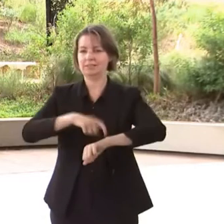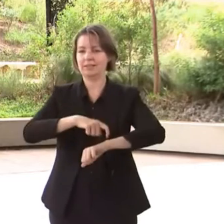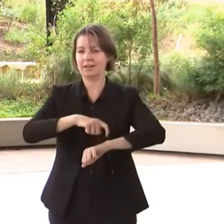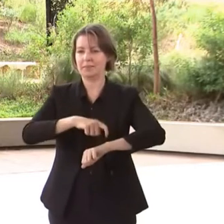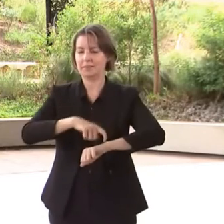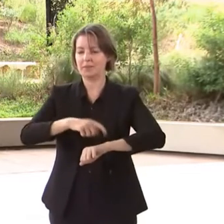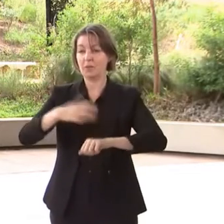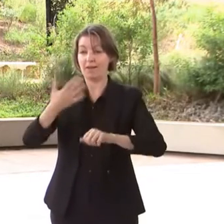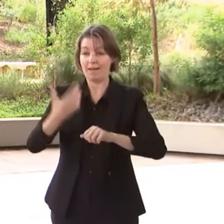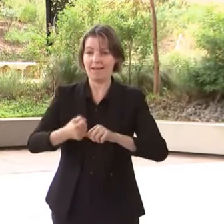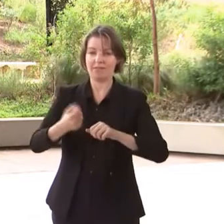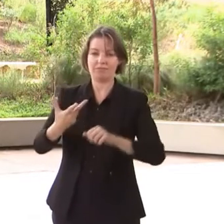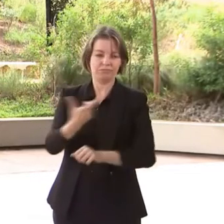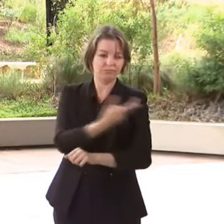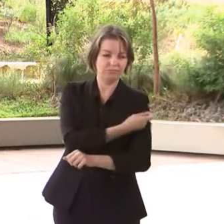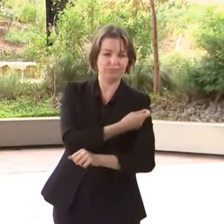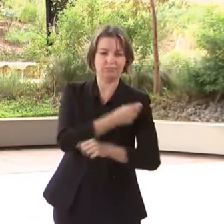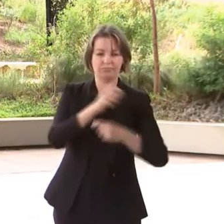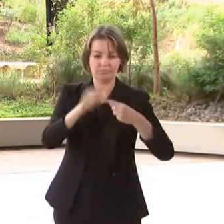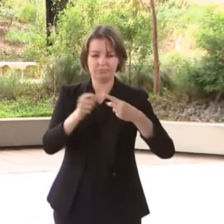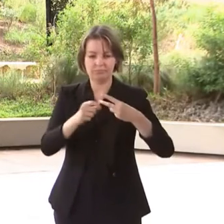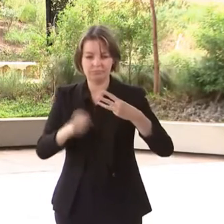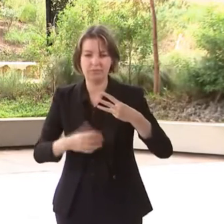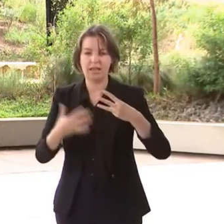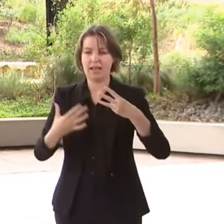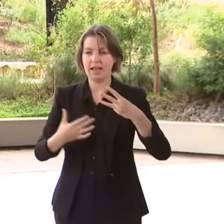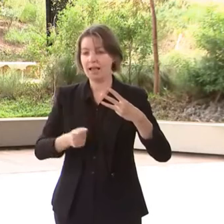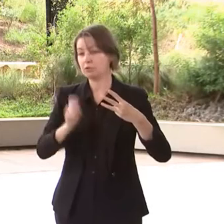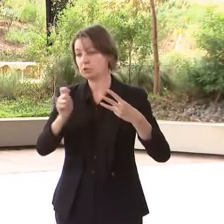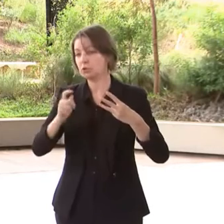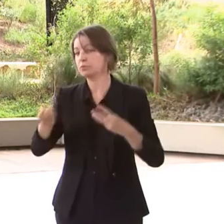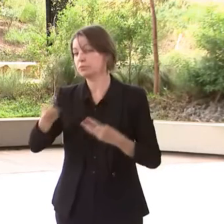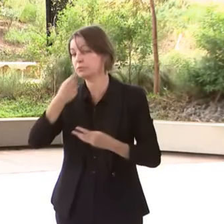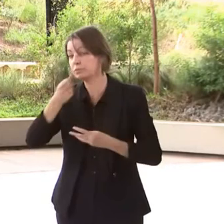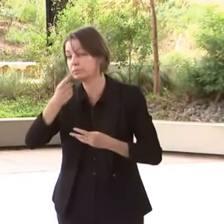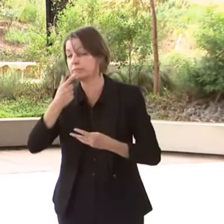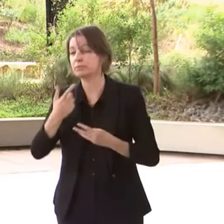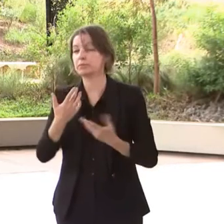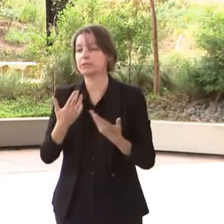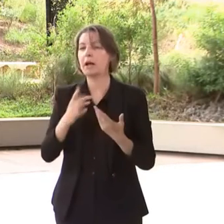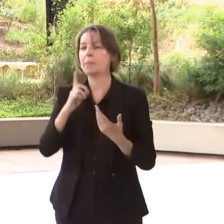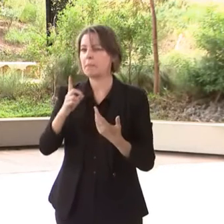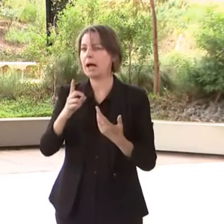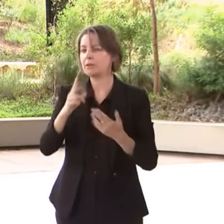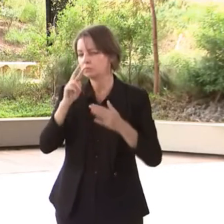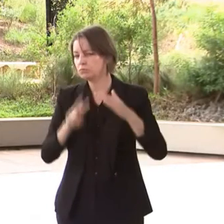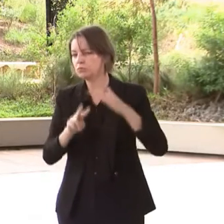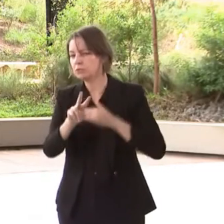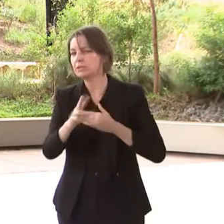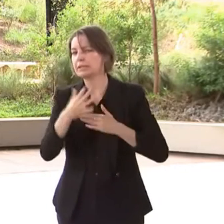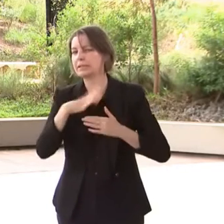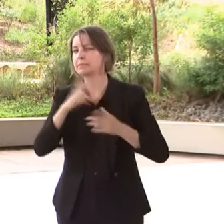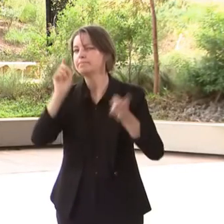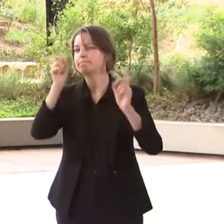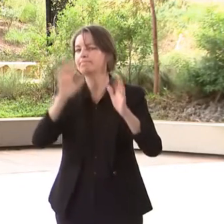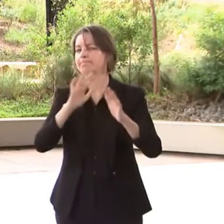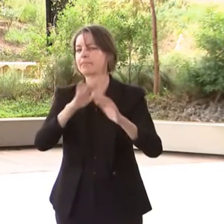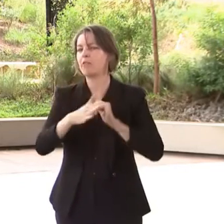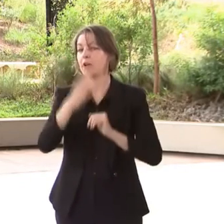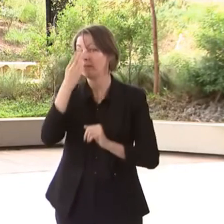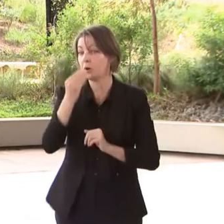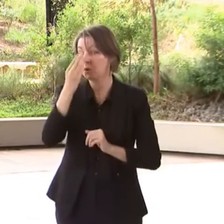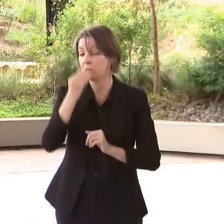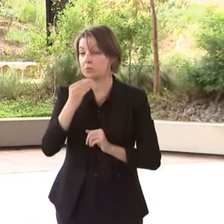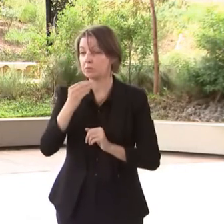boosters and vaccination, and we're going to need to use all of them, and we're actually going to have to be wary of flu as well. We've had 2 years where